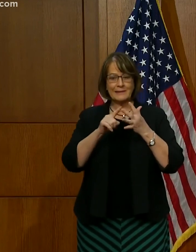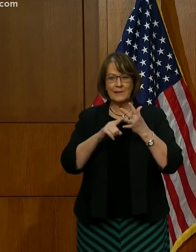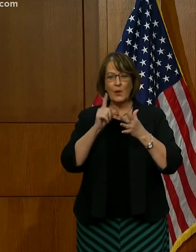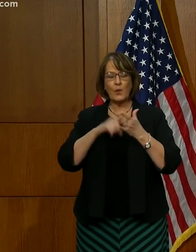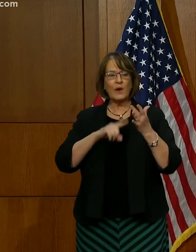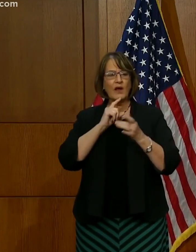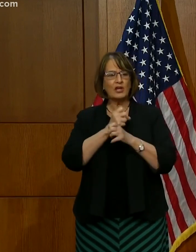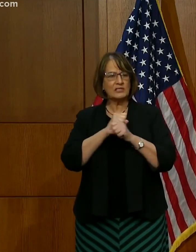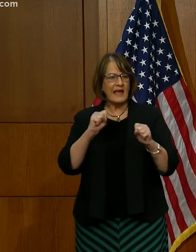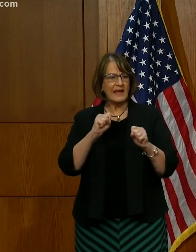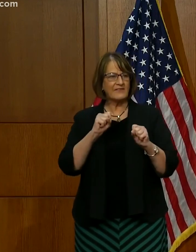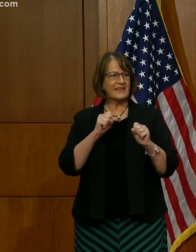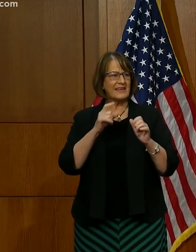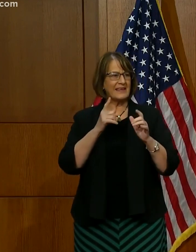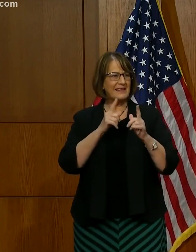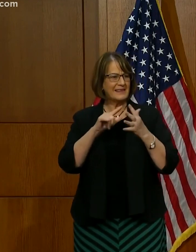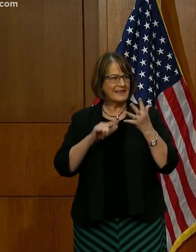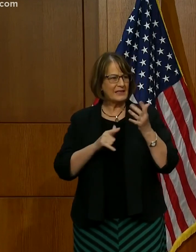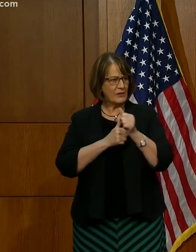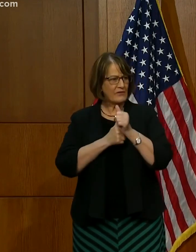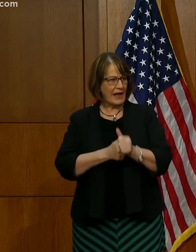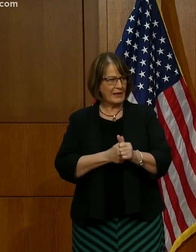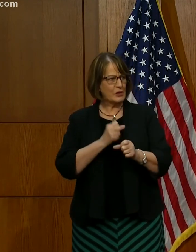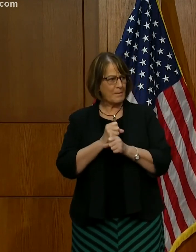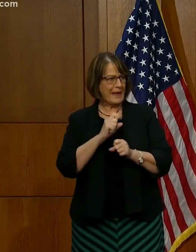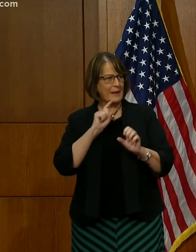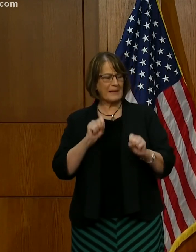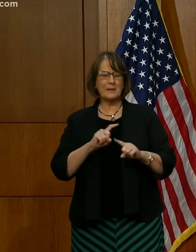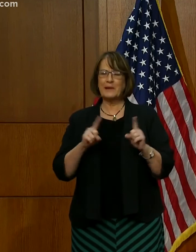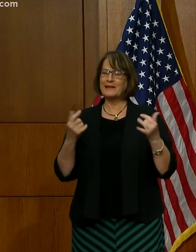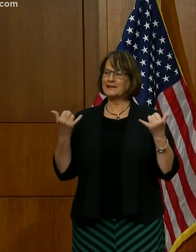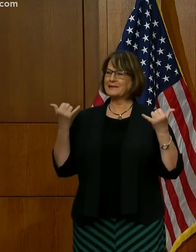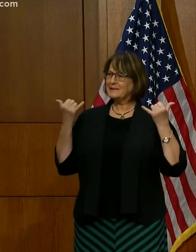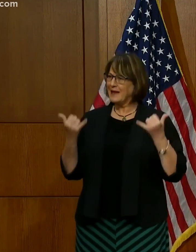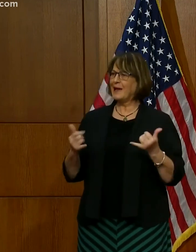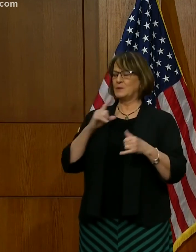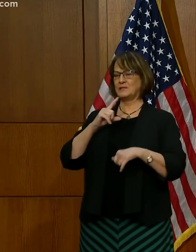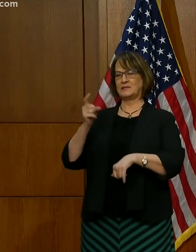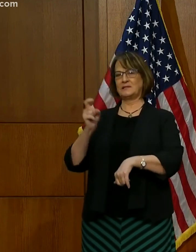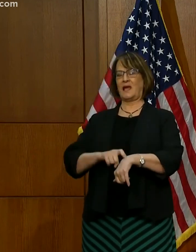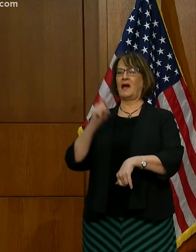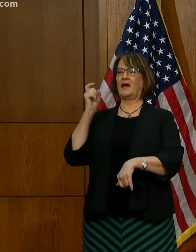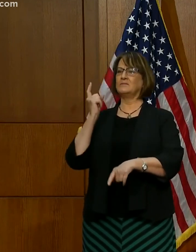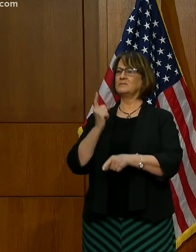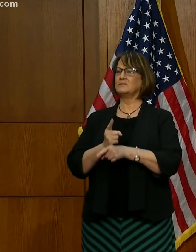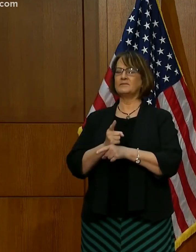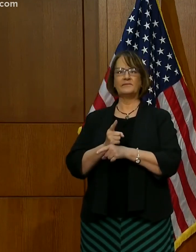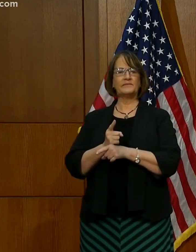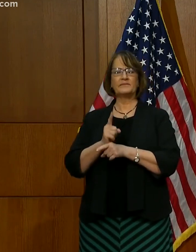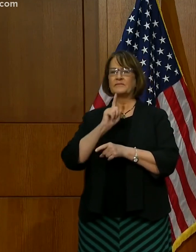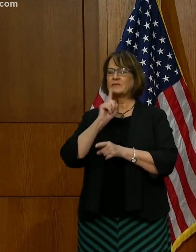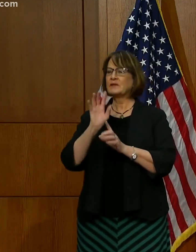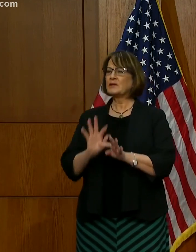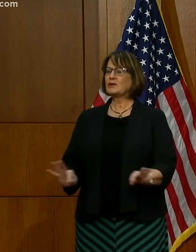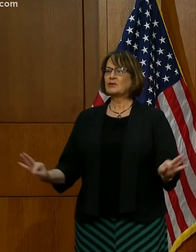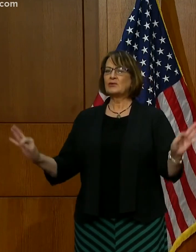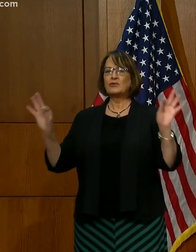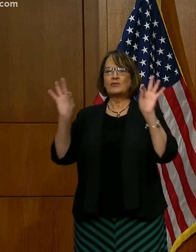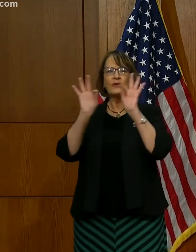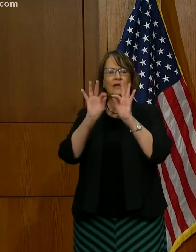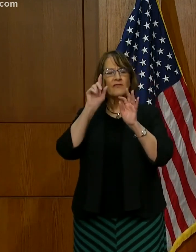it possible. But it's time for this to happen. It's critical to prevent greater learning